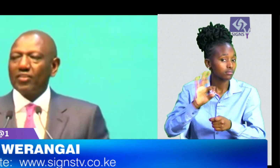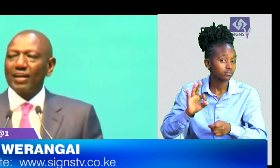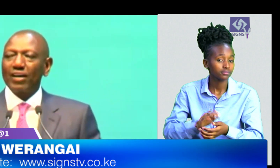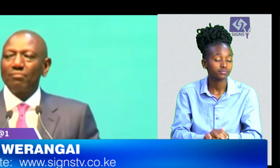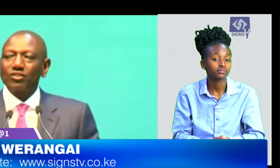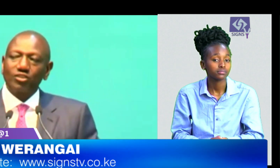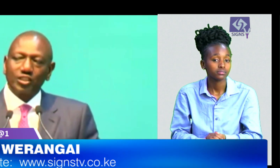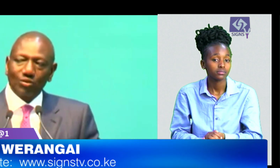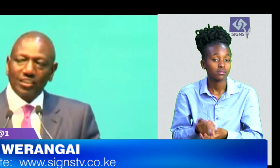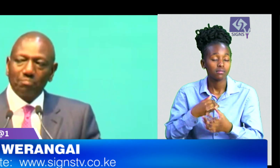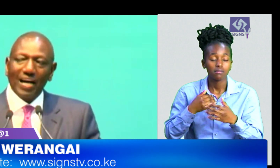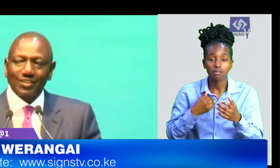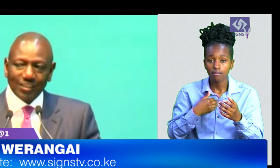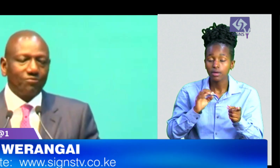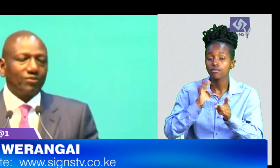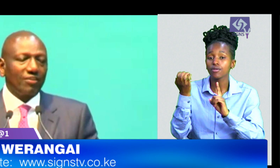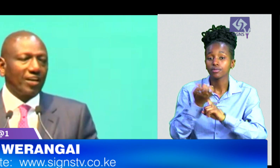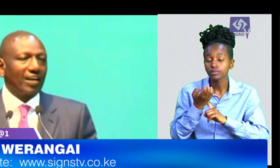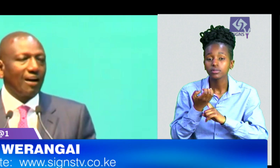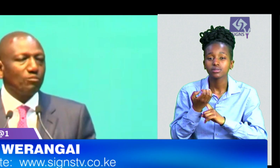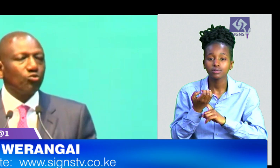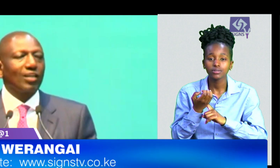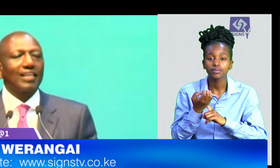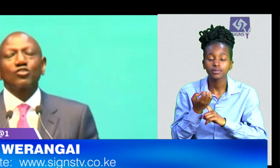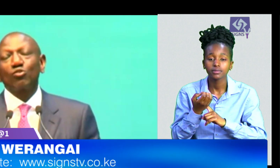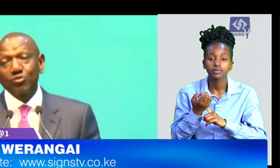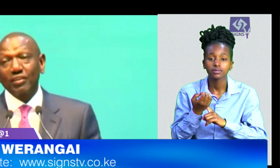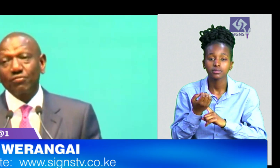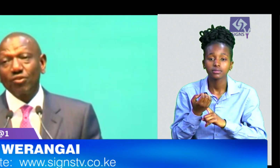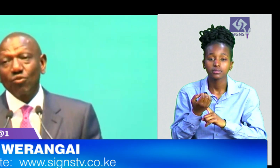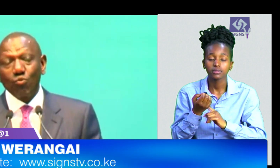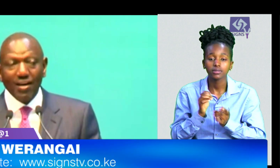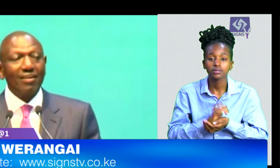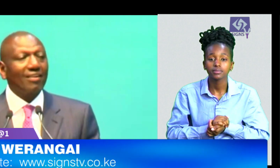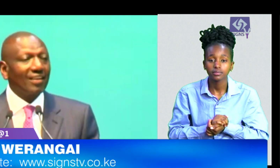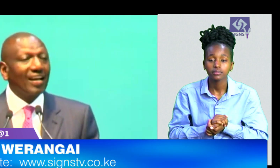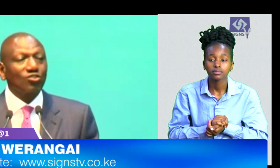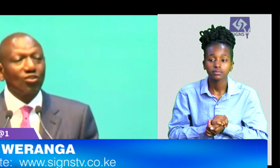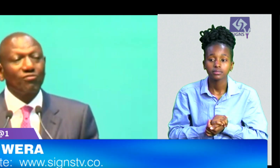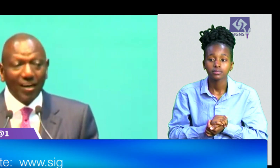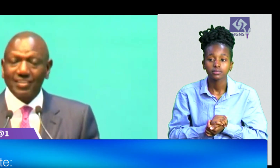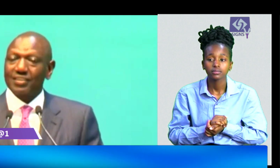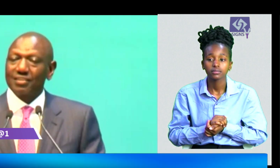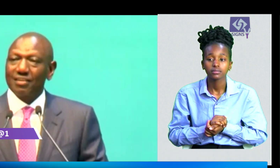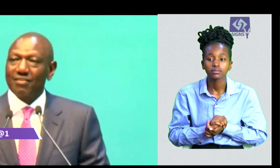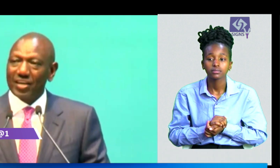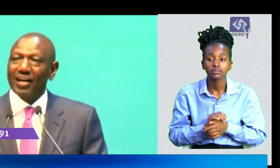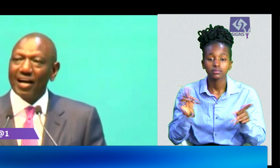with environmental stewardship, as if they are mutually exclusive, when in actual fact they